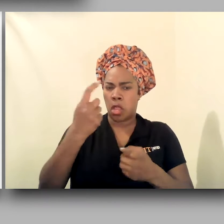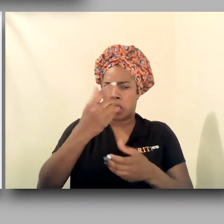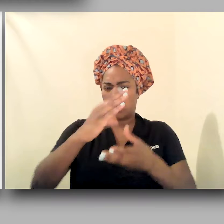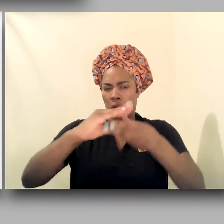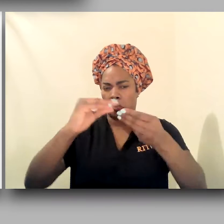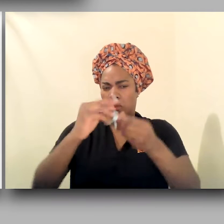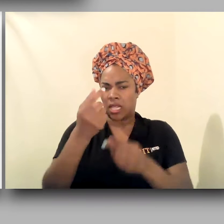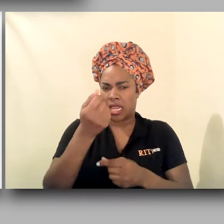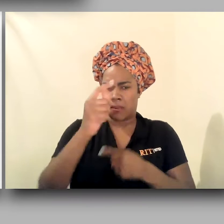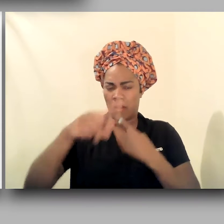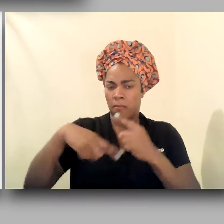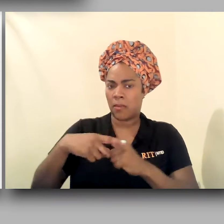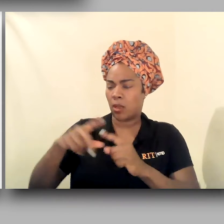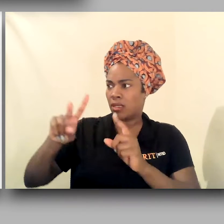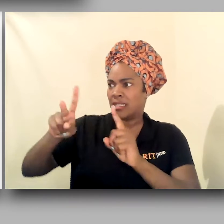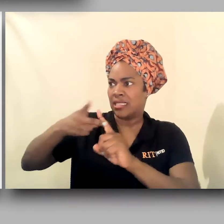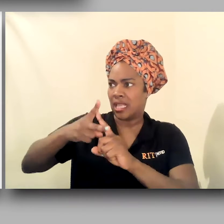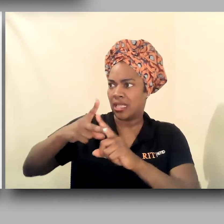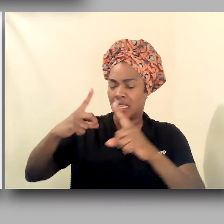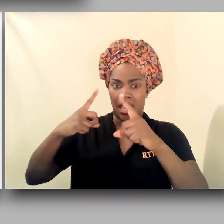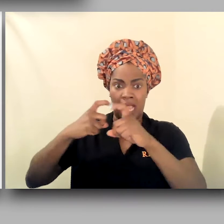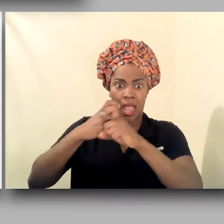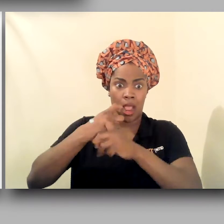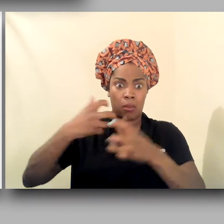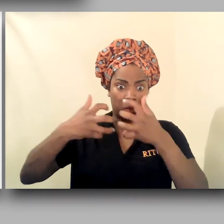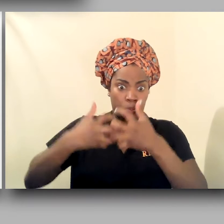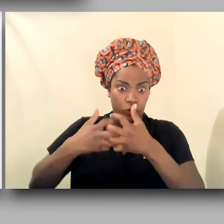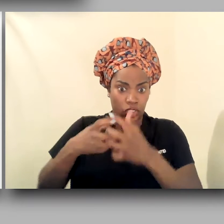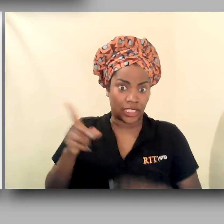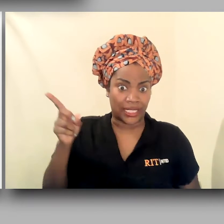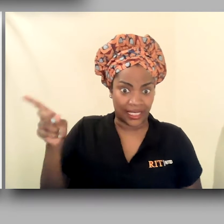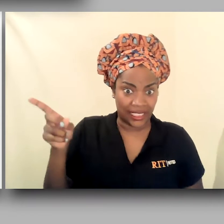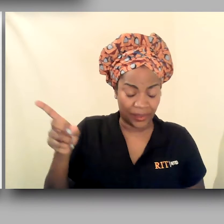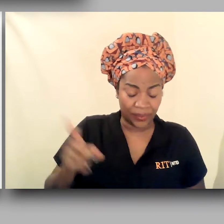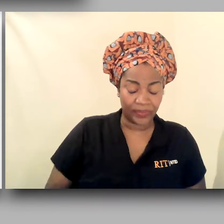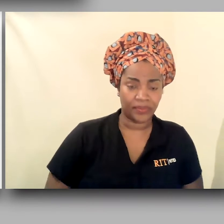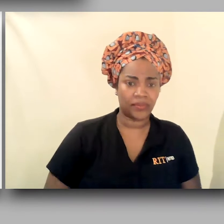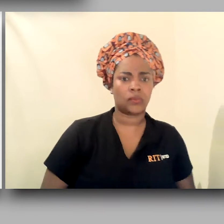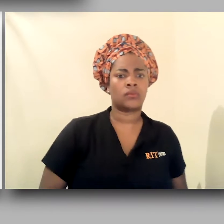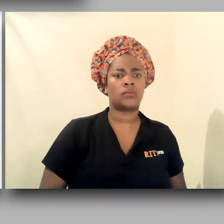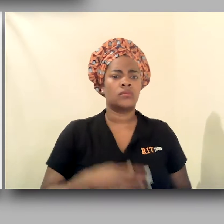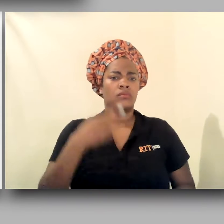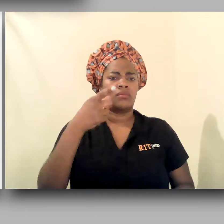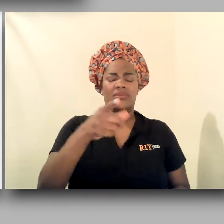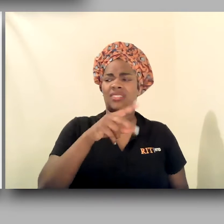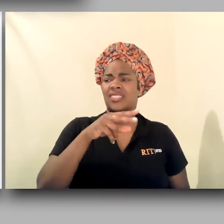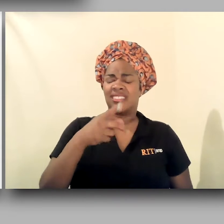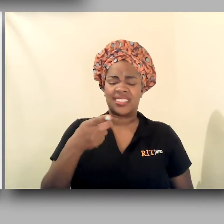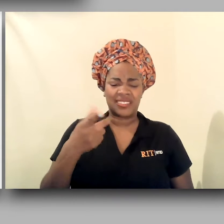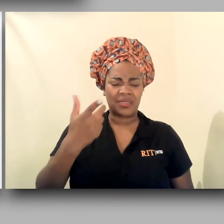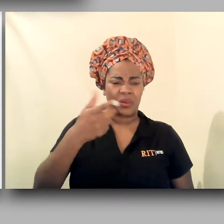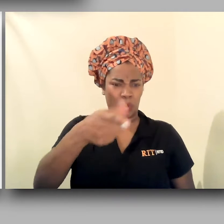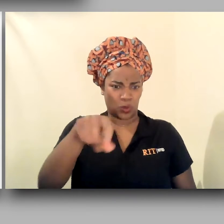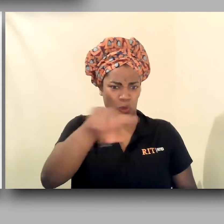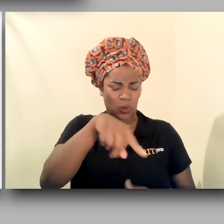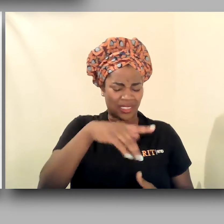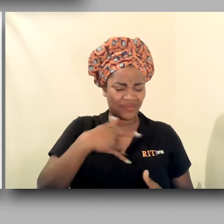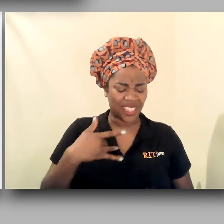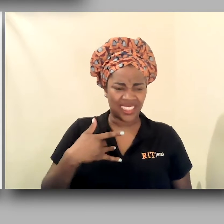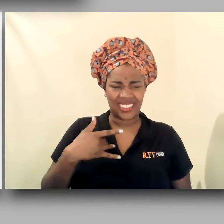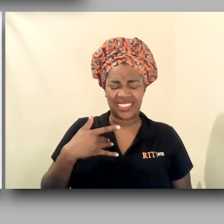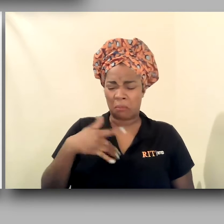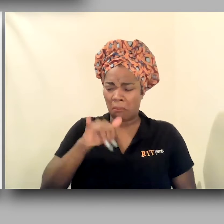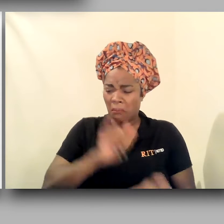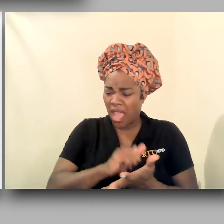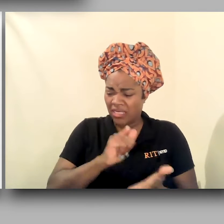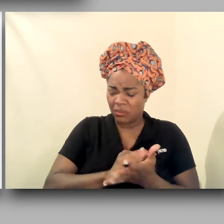next one is the complicated machine. So it's a little bit more complicated than what we just saw. Maybe you feel, that's just not possible. I don't think